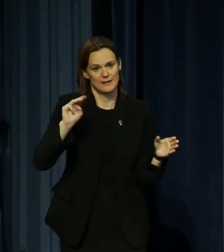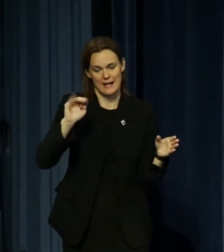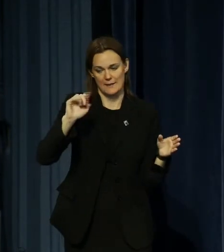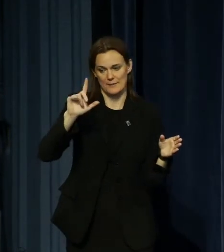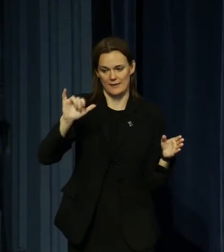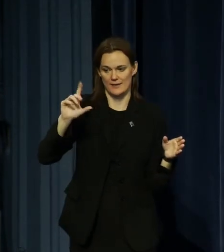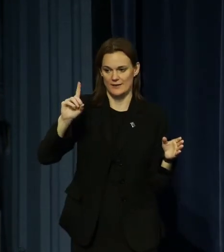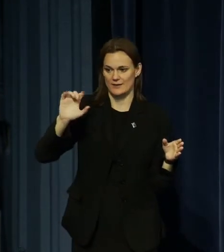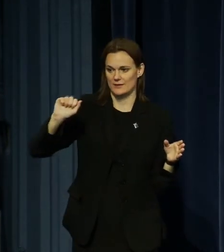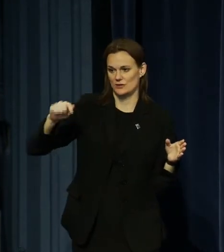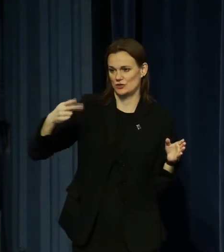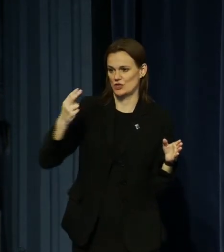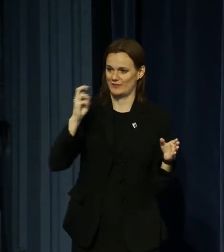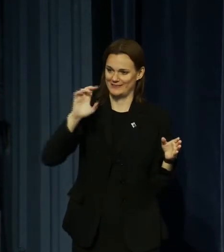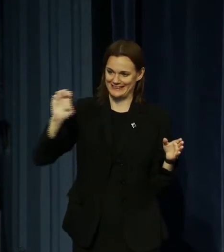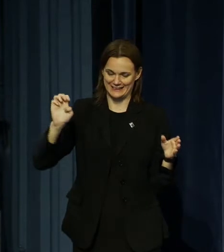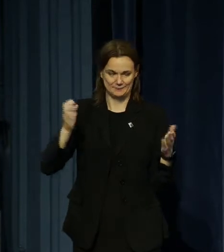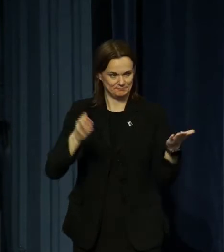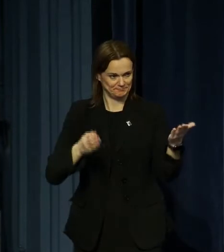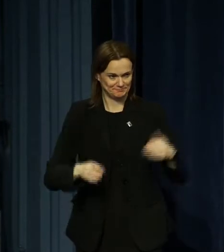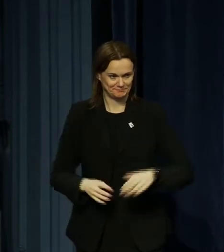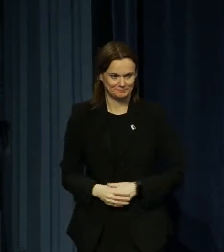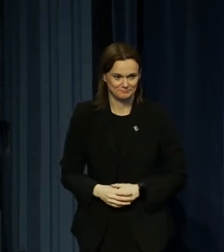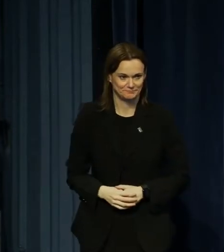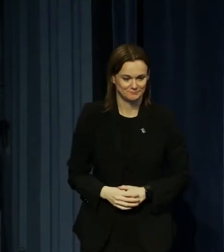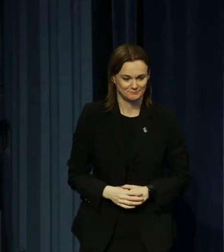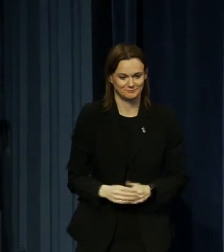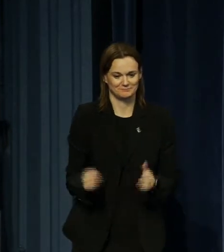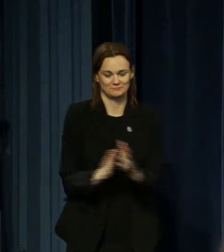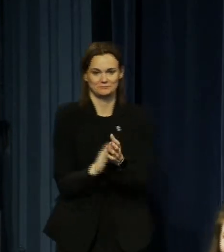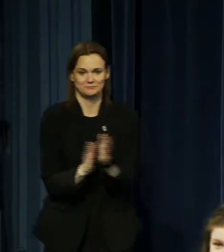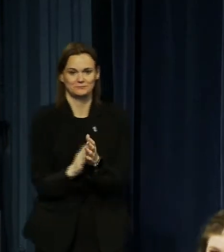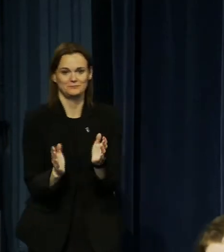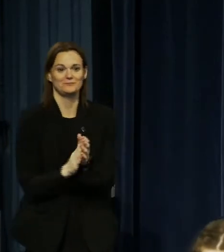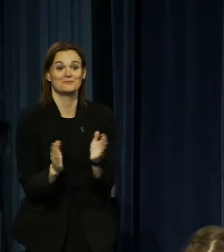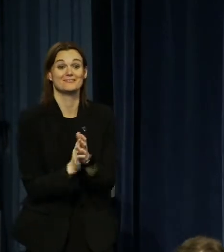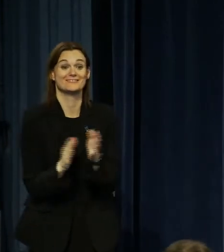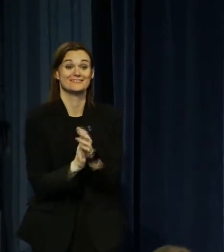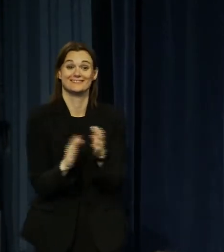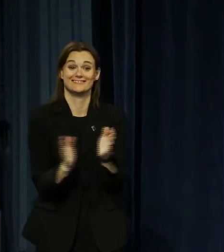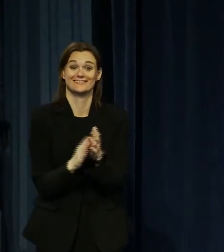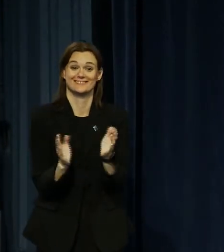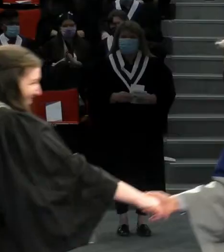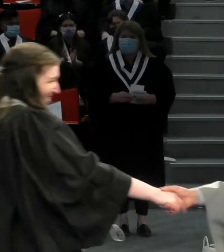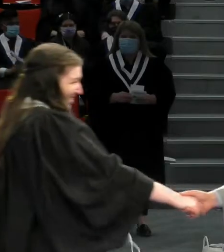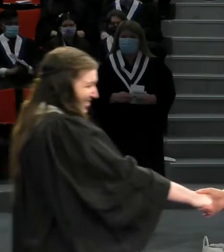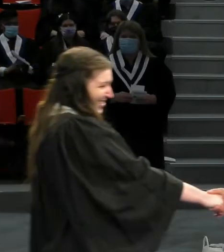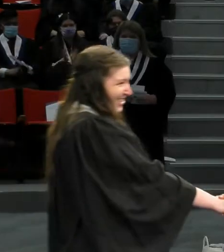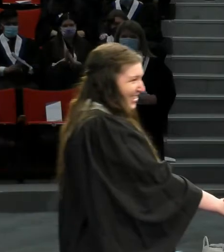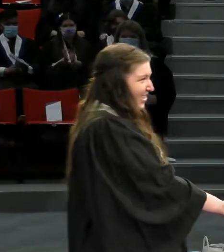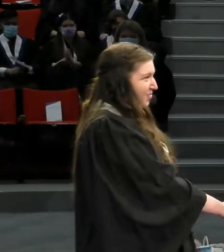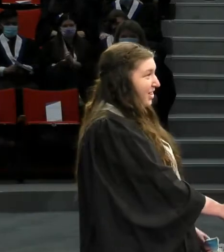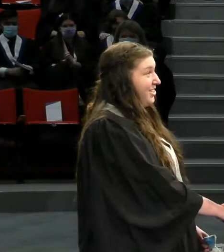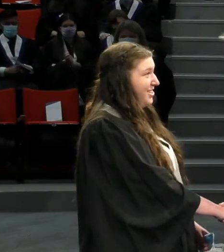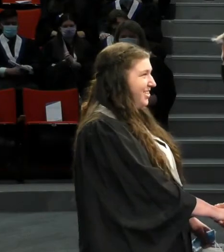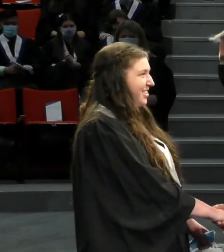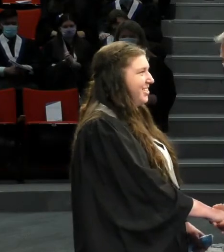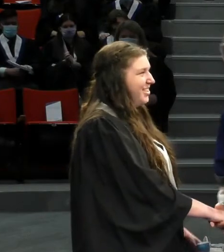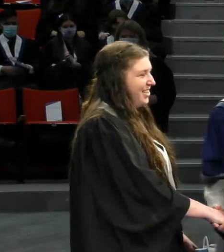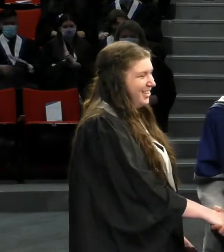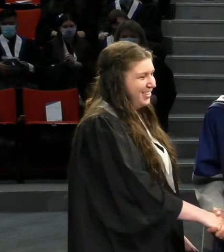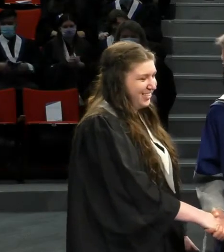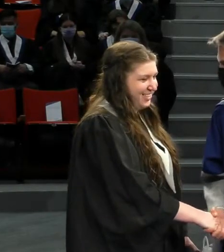I want to say thank you. Thank you for allowing us to be part of your learning journey. Again, well